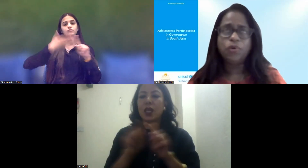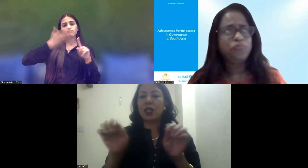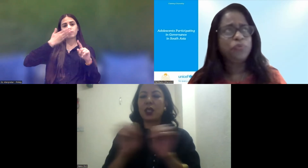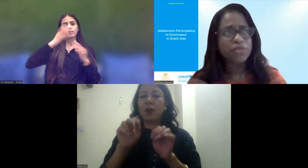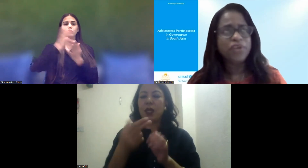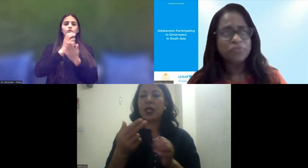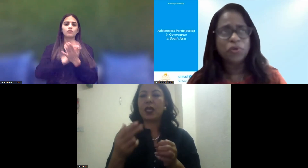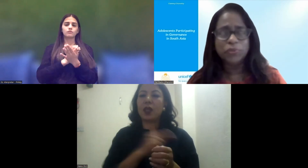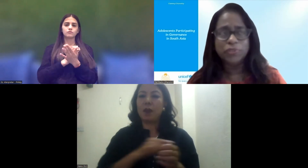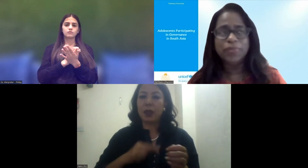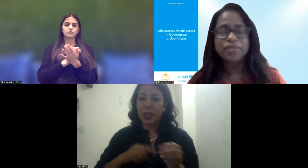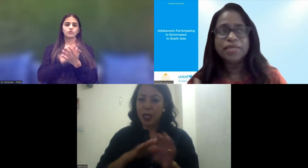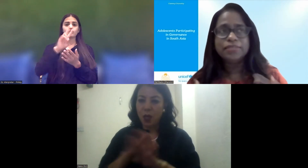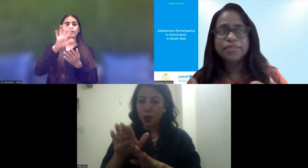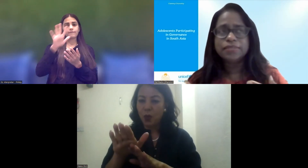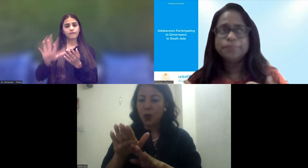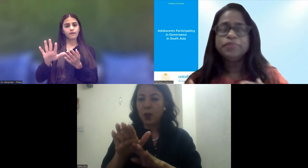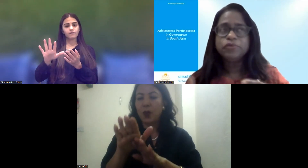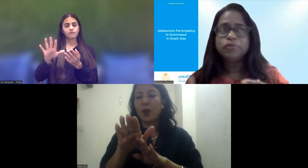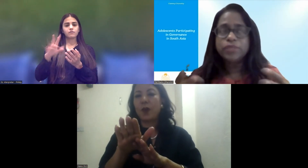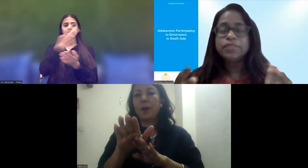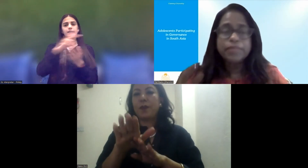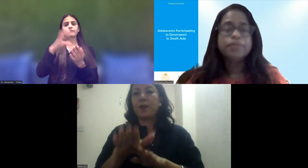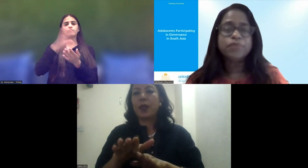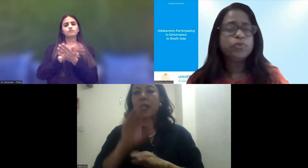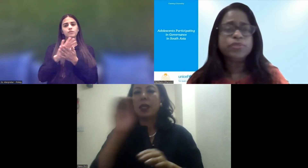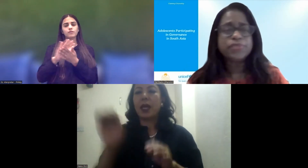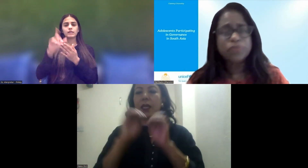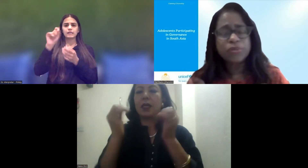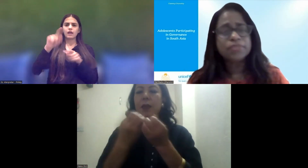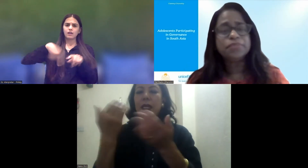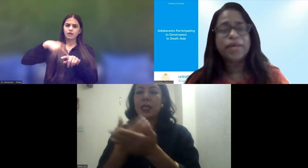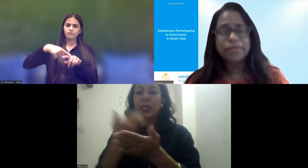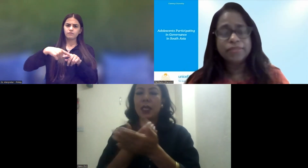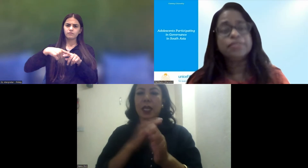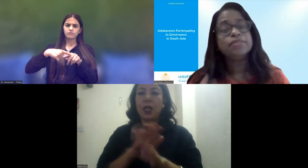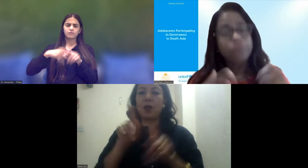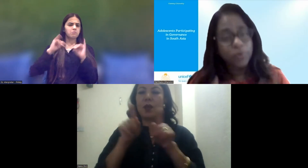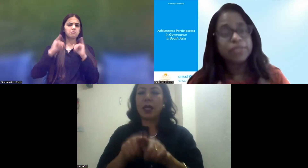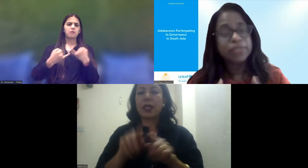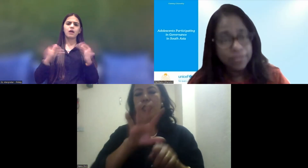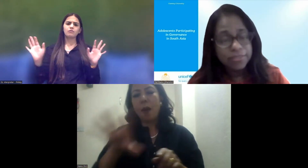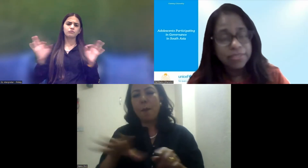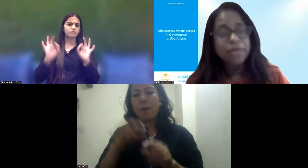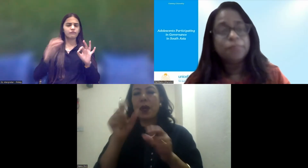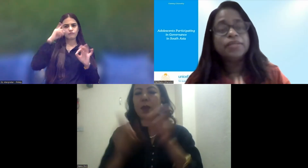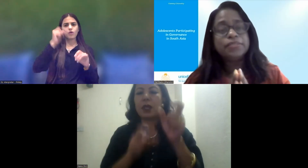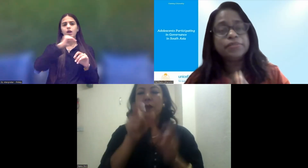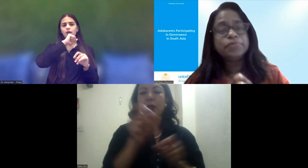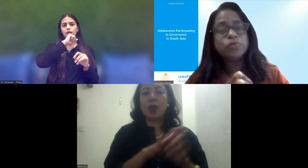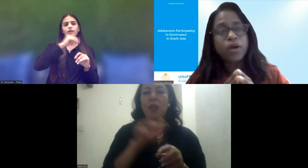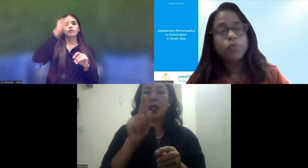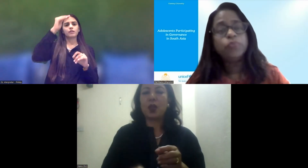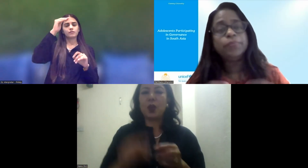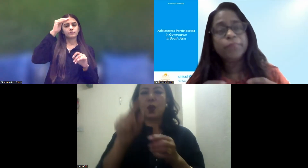course of 25 modules, but it's like a, like a 10-hour course, which is not such a bad thing. It is for adults, but in